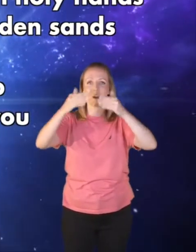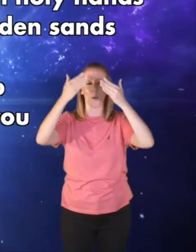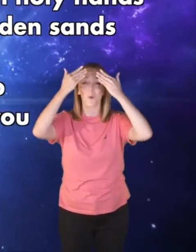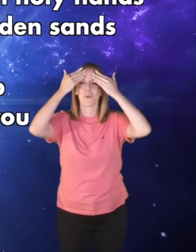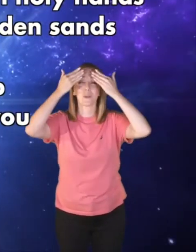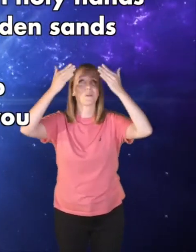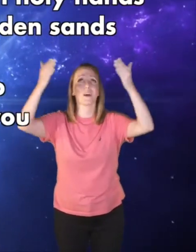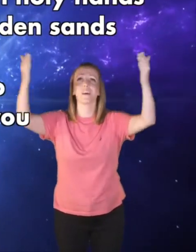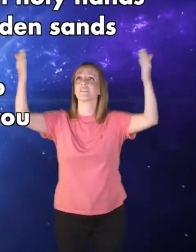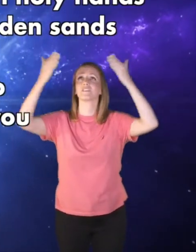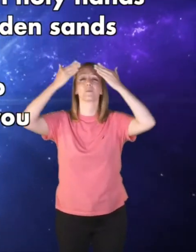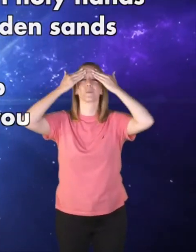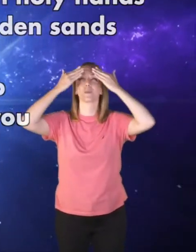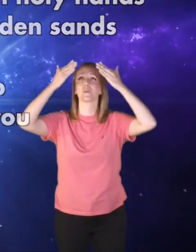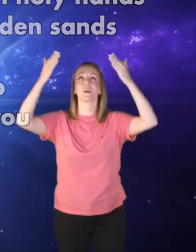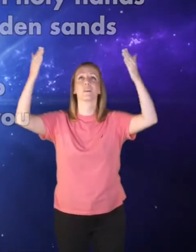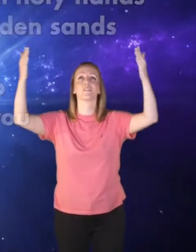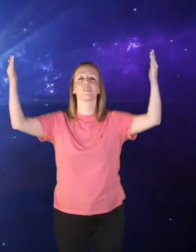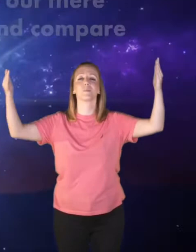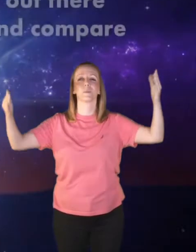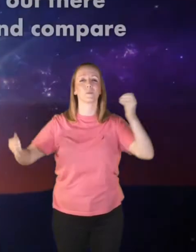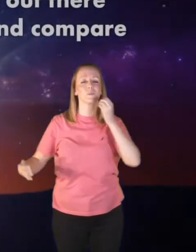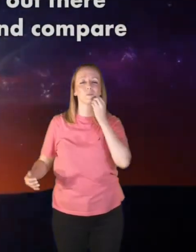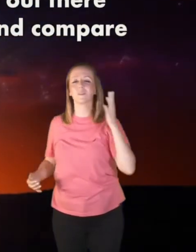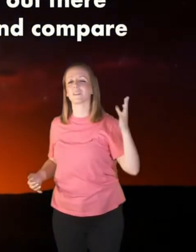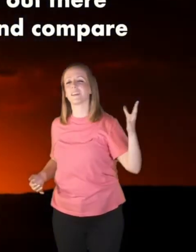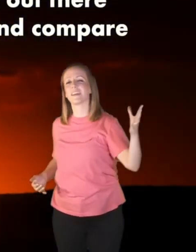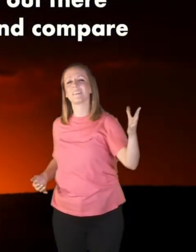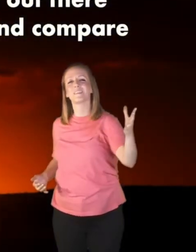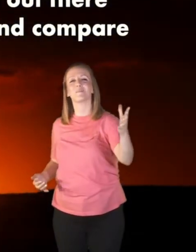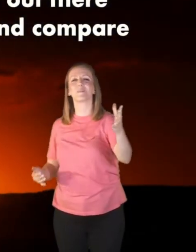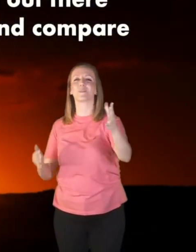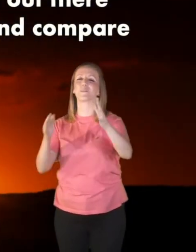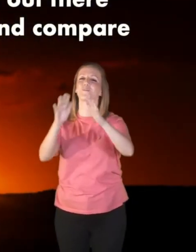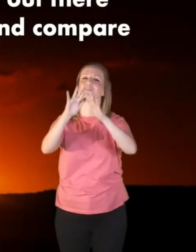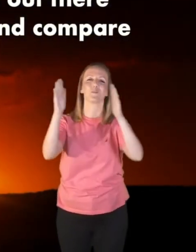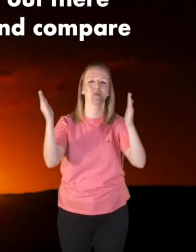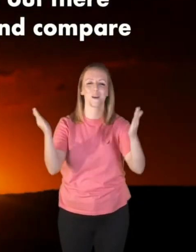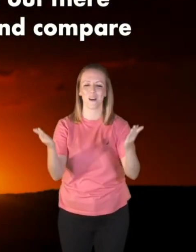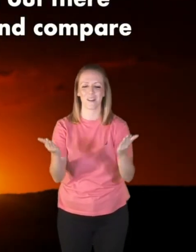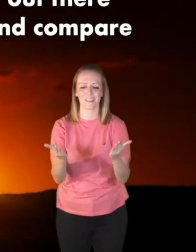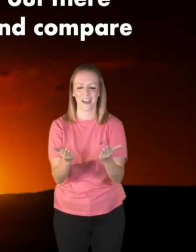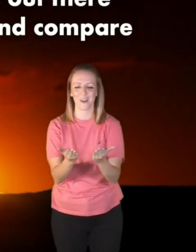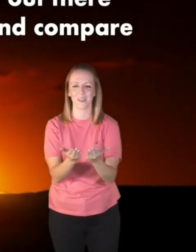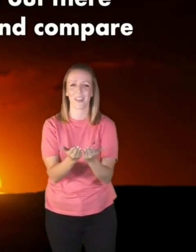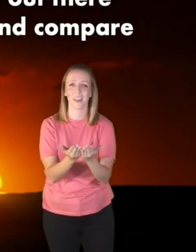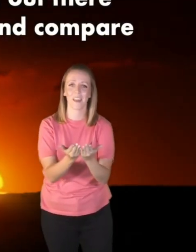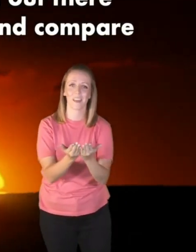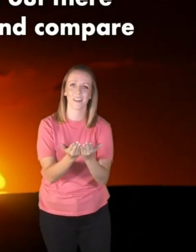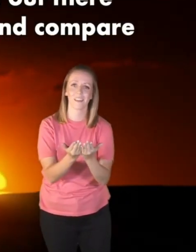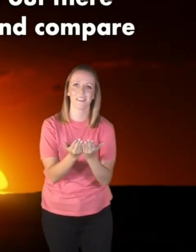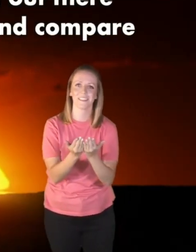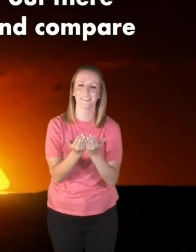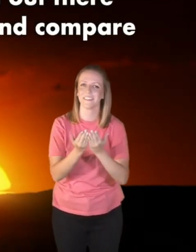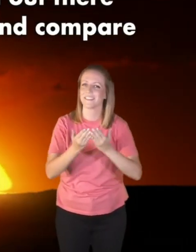sands. We worship you. It's a beautiful world out